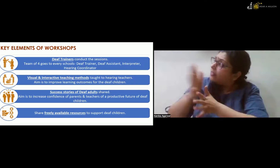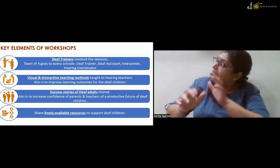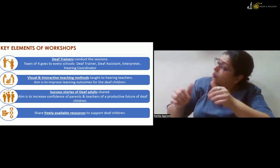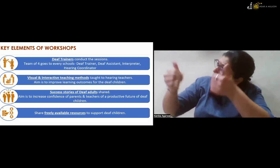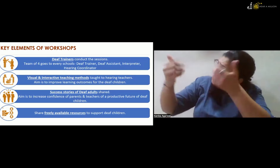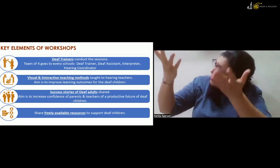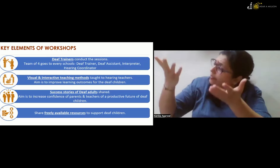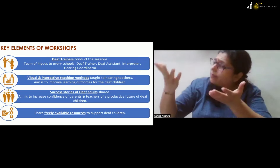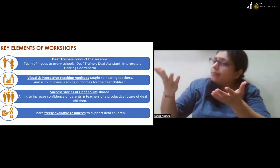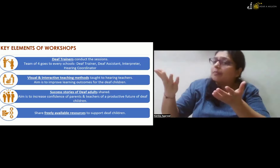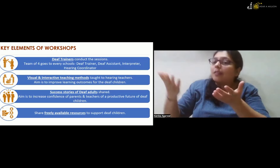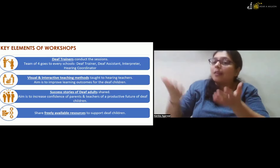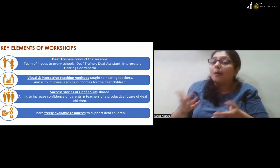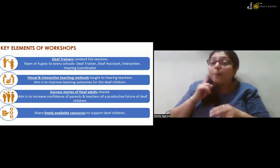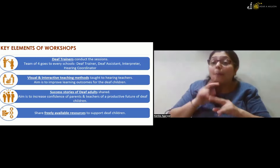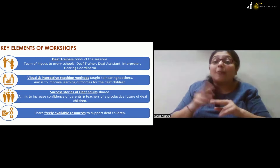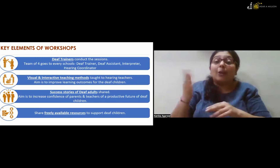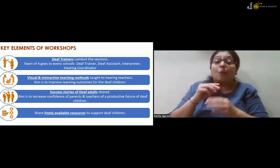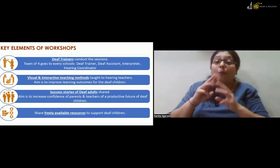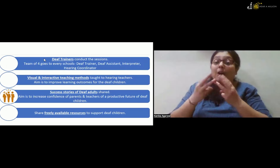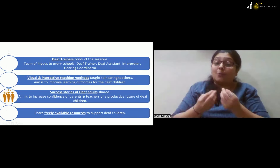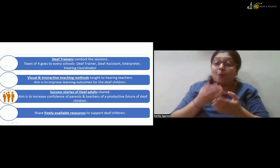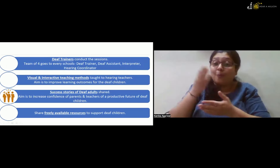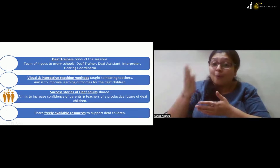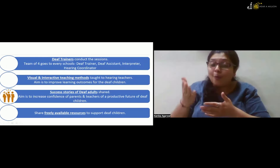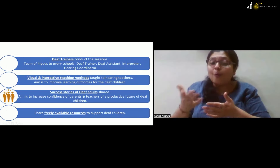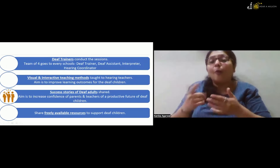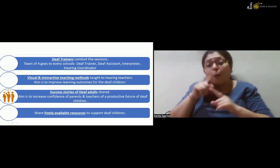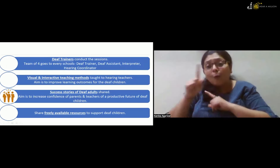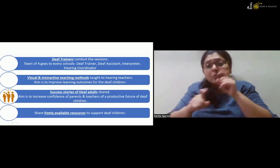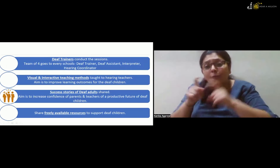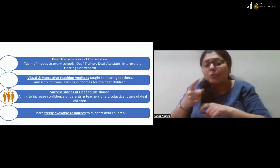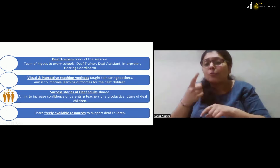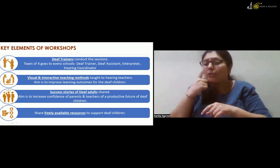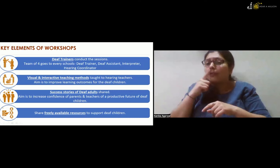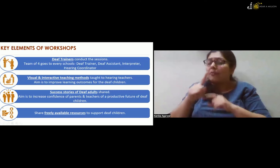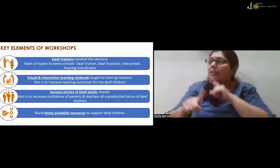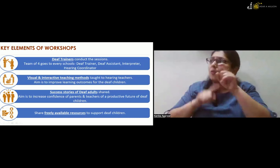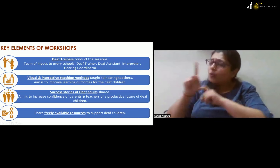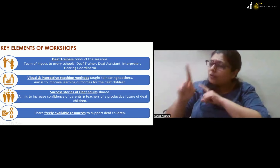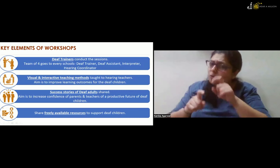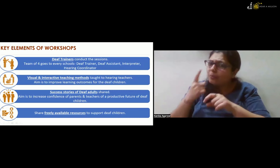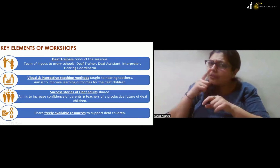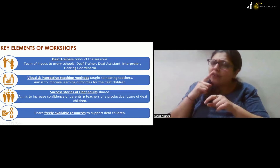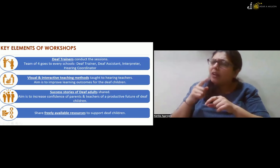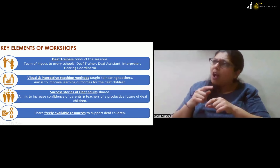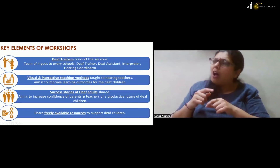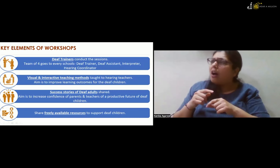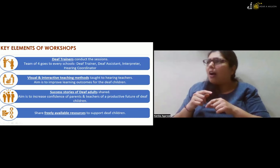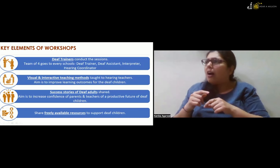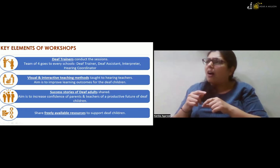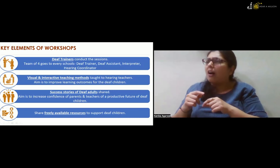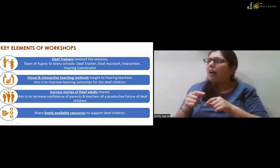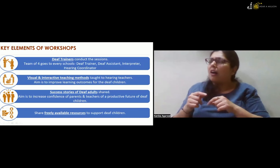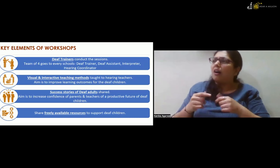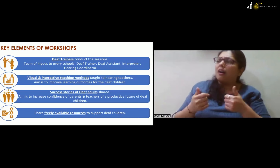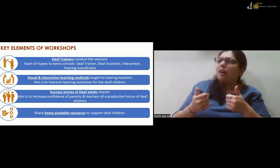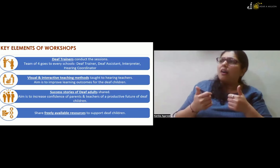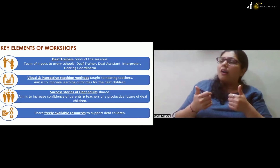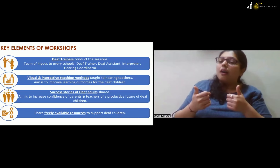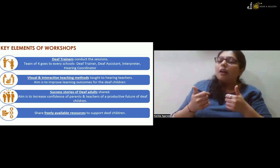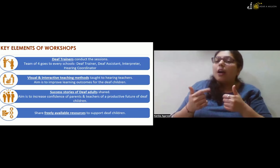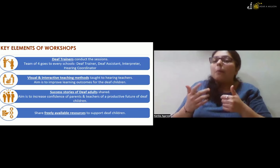we actually had to share with all these parents and teachers, because they need to know that there's so many deaf people who are actually working in